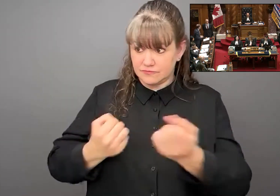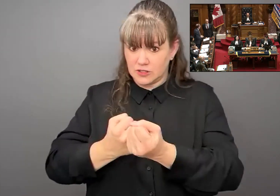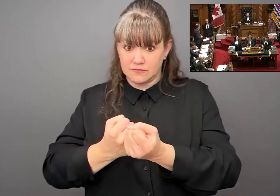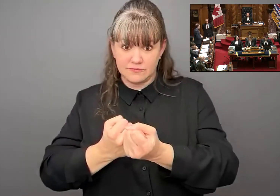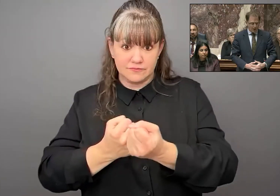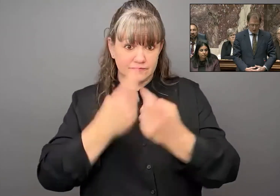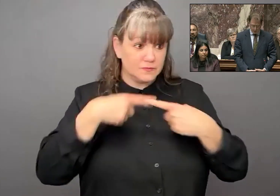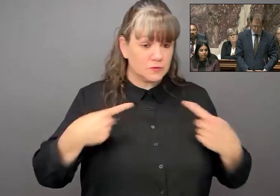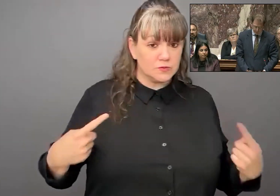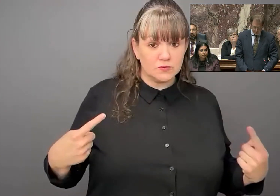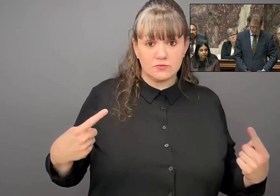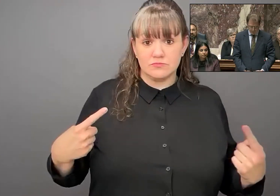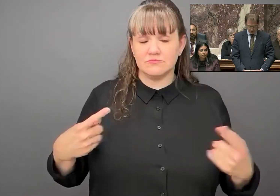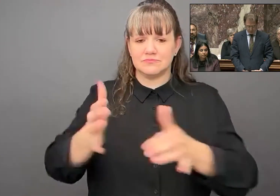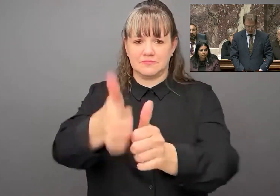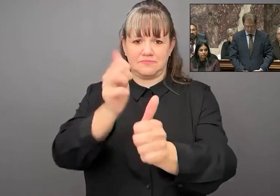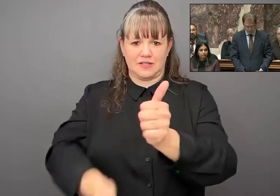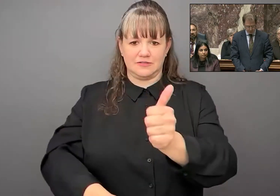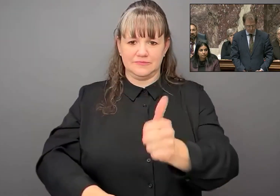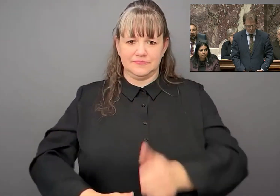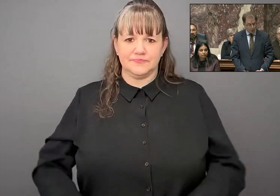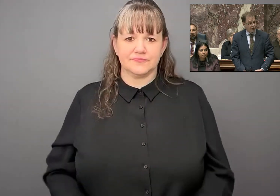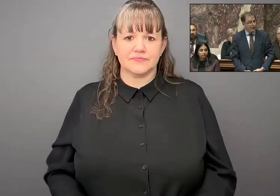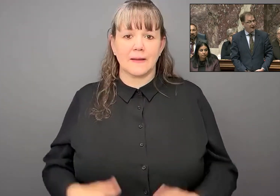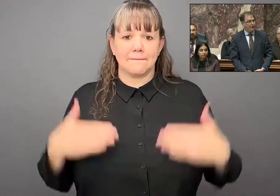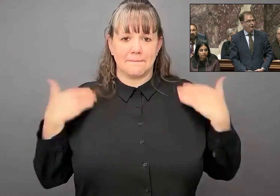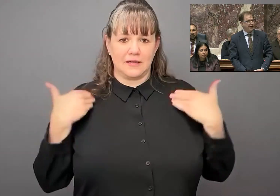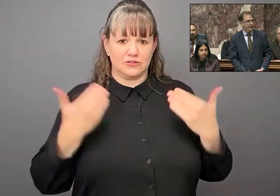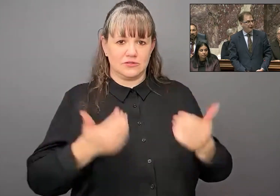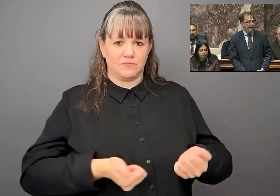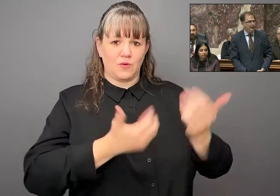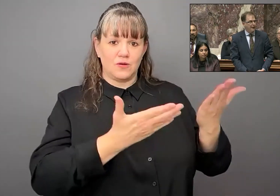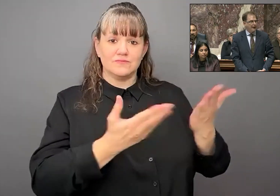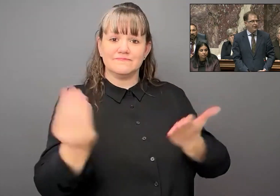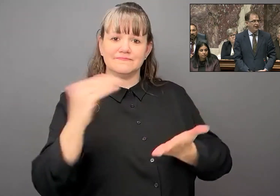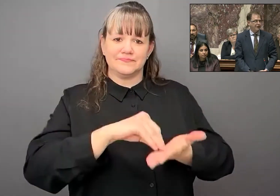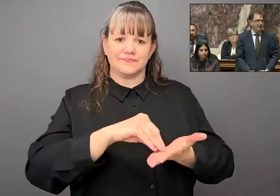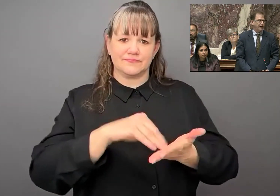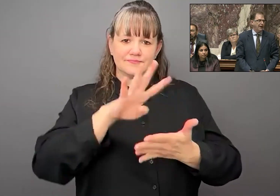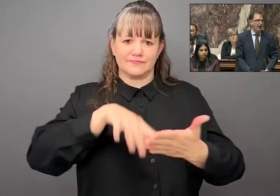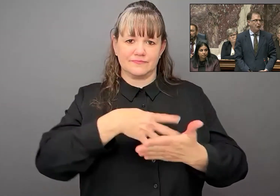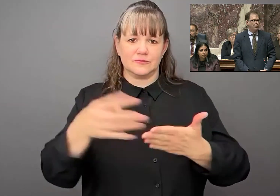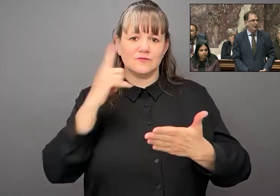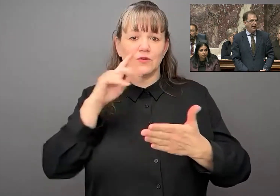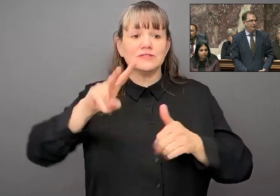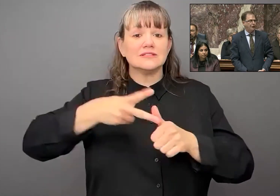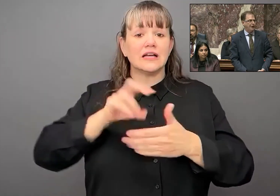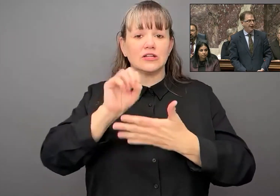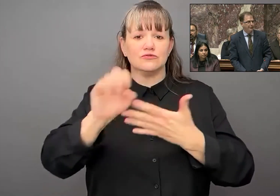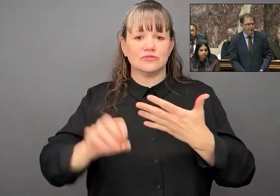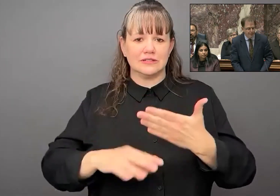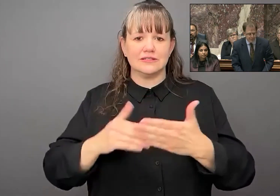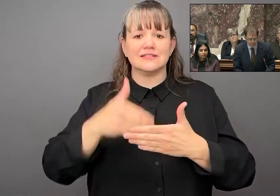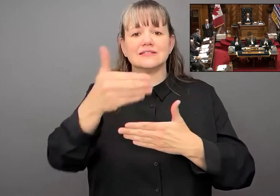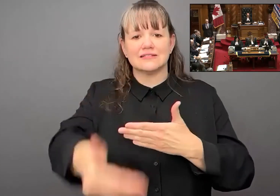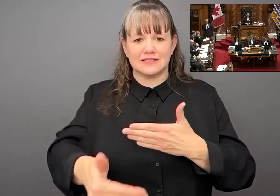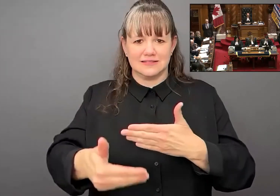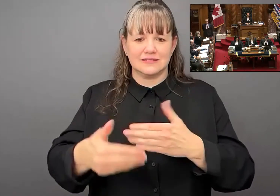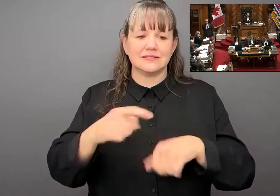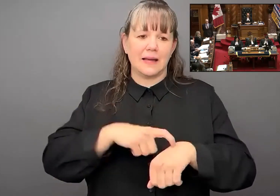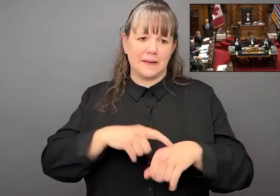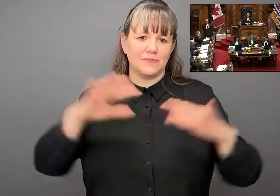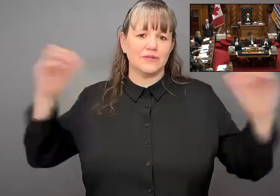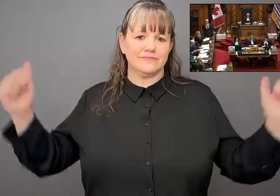Minister. Honourable Speaker, I move that the bill be placed on orders of the day for second reading at the next sitting of the House after today. You have